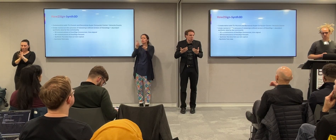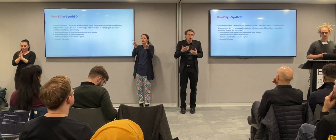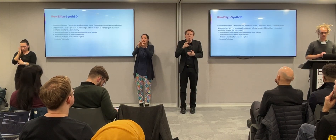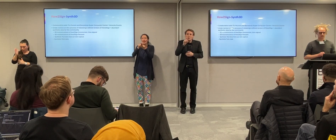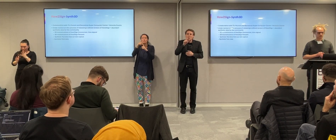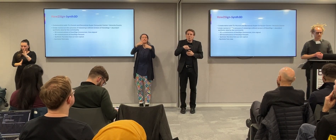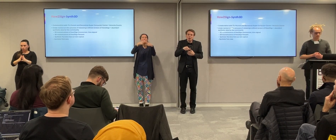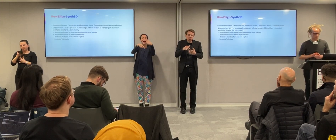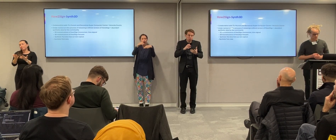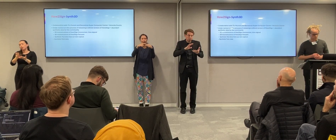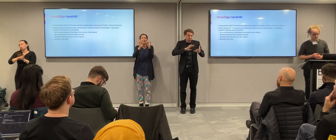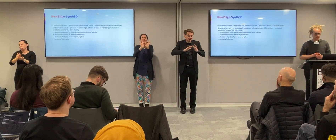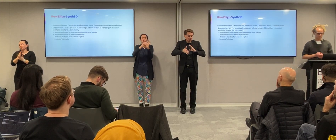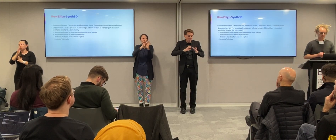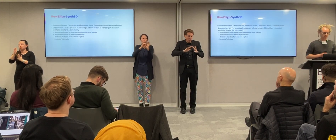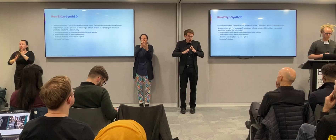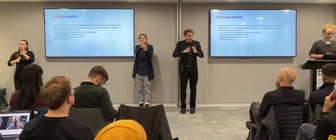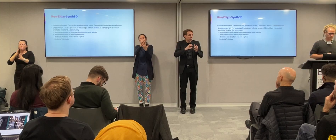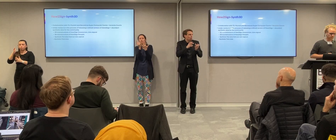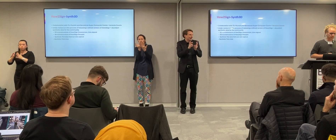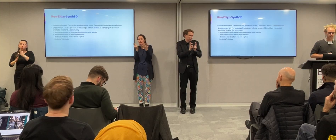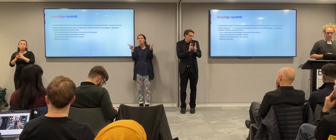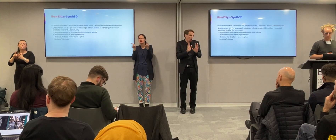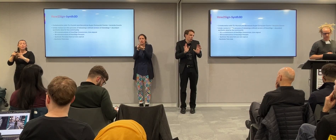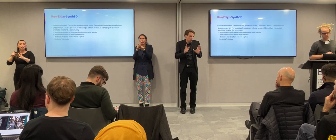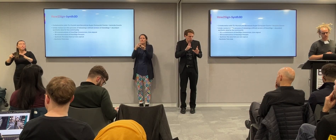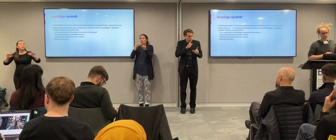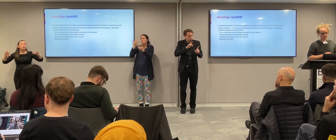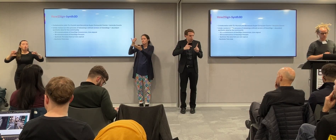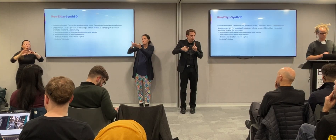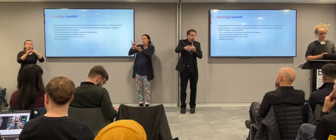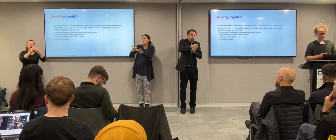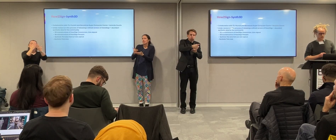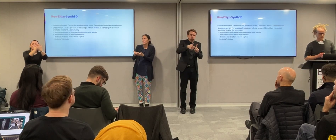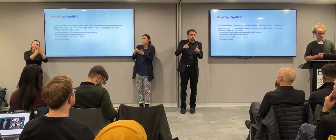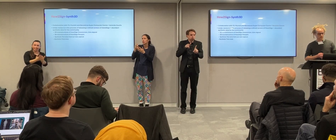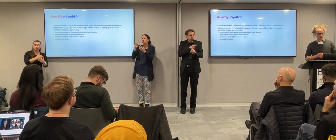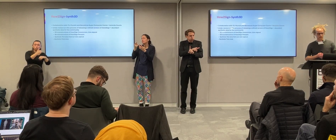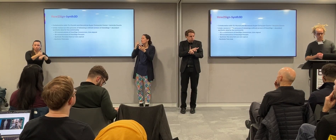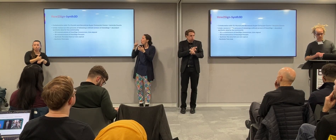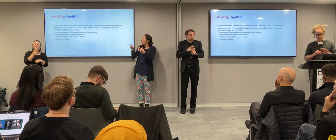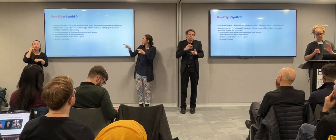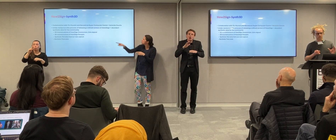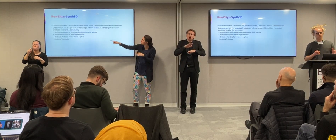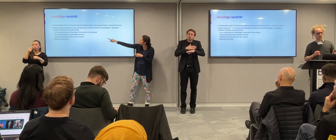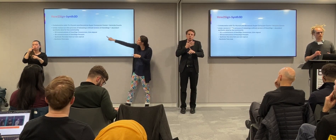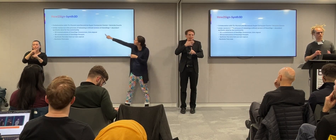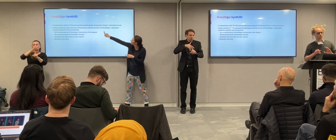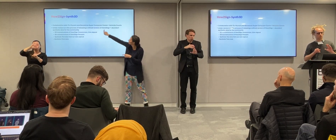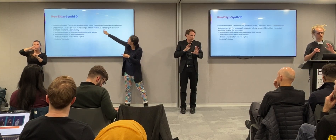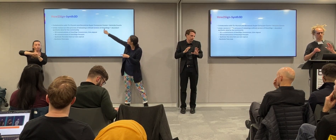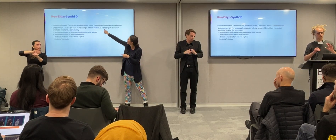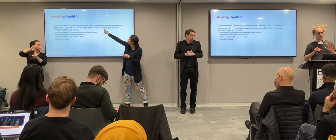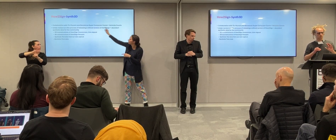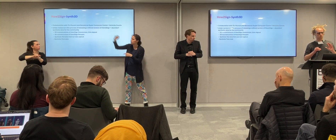interpreted sequences as the validation set of How to Sign green screen. And we again kind of